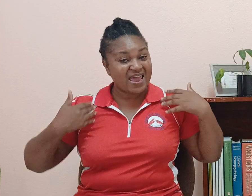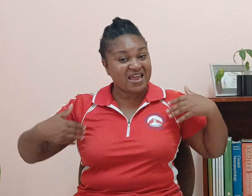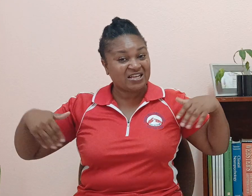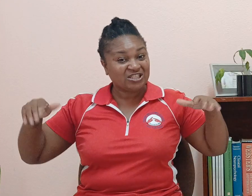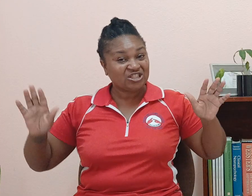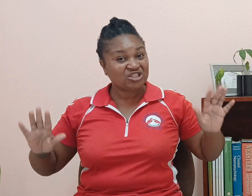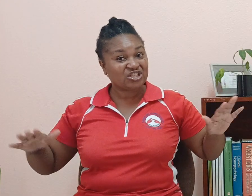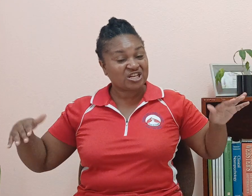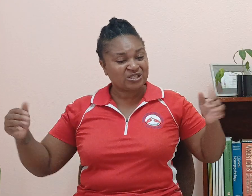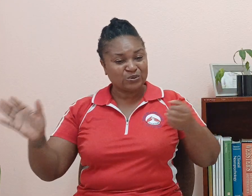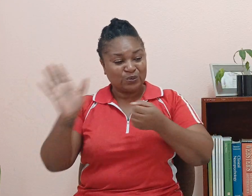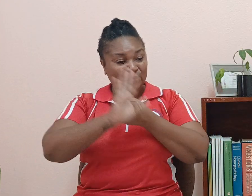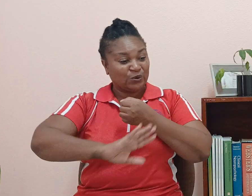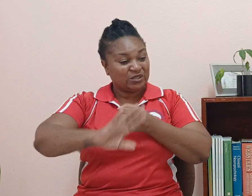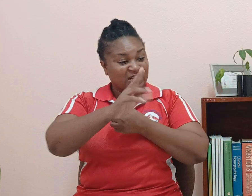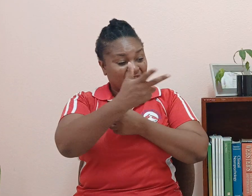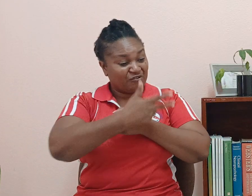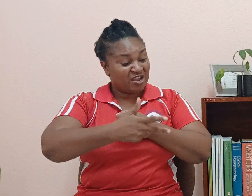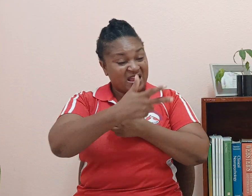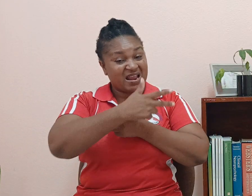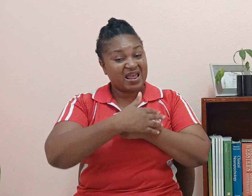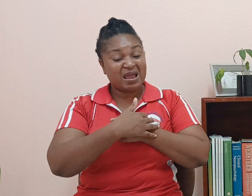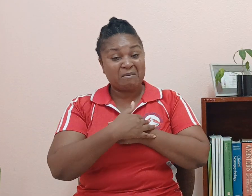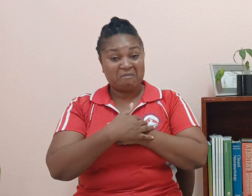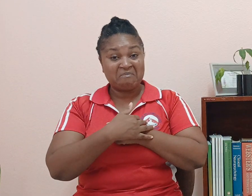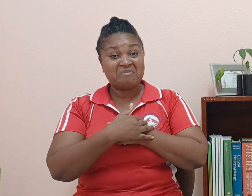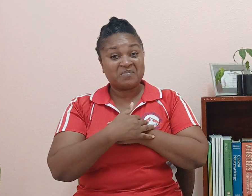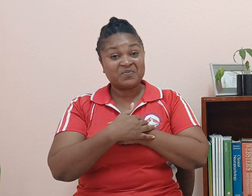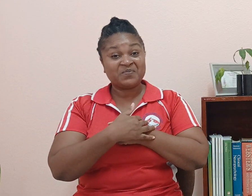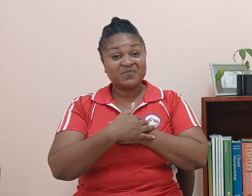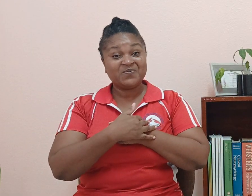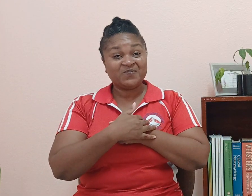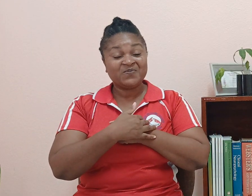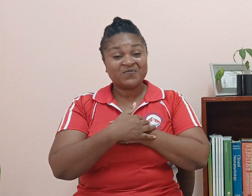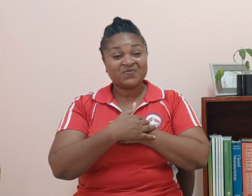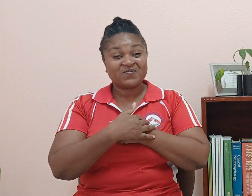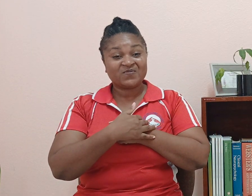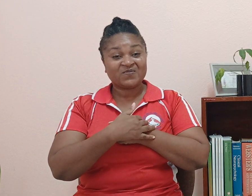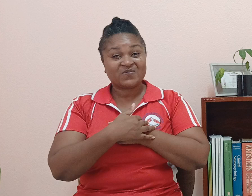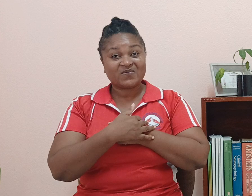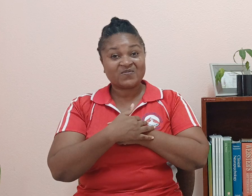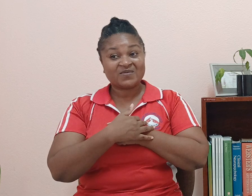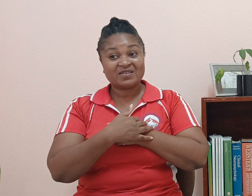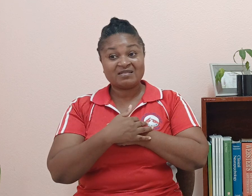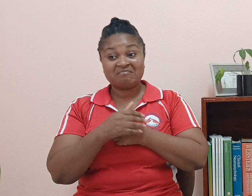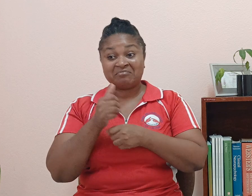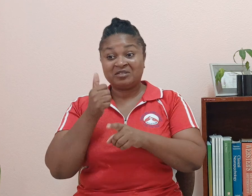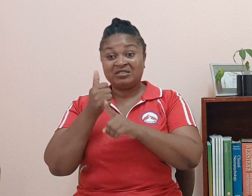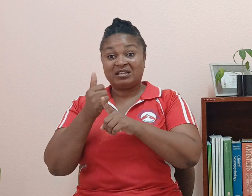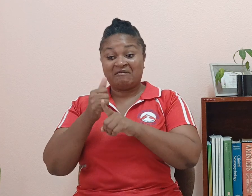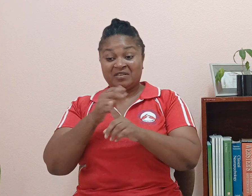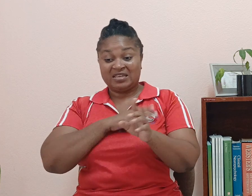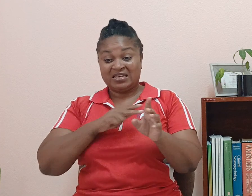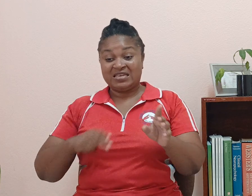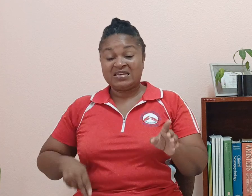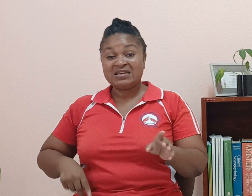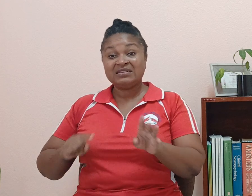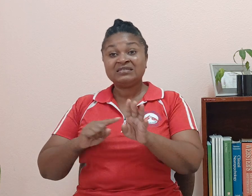to protect the 3 young men that he began to praise God.